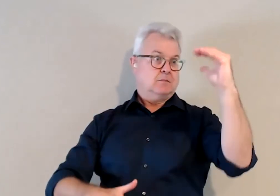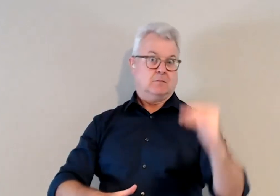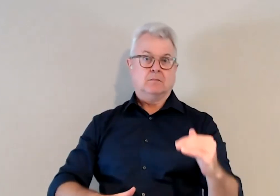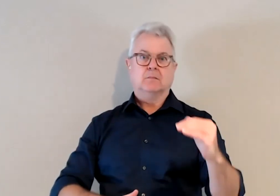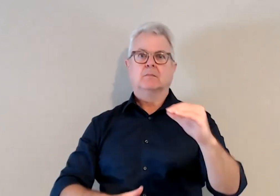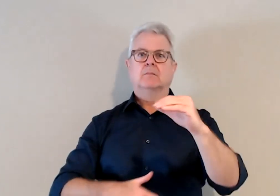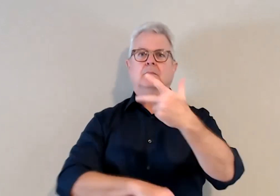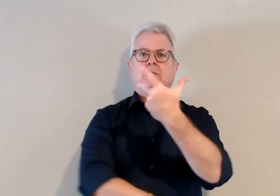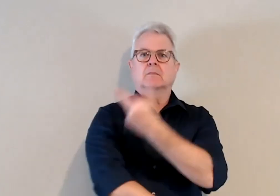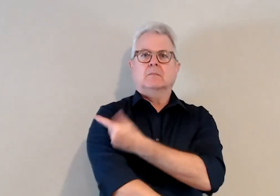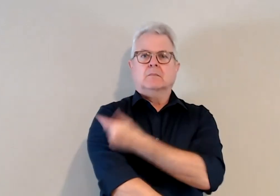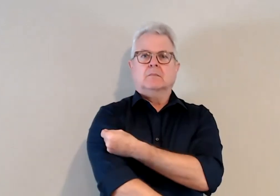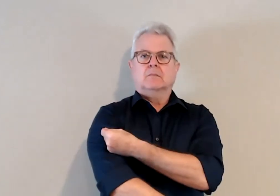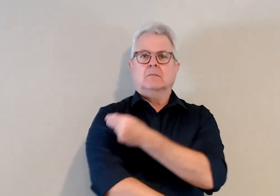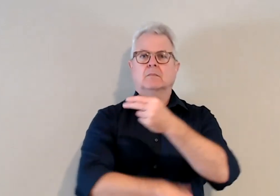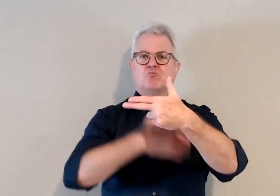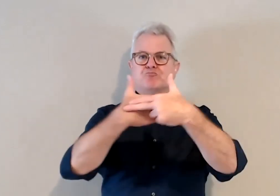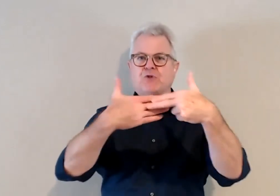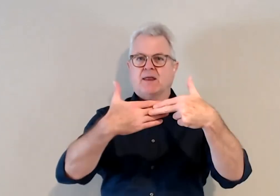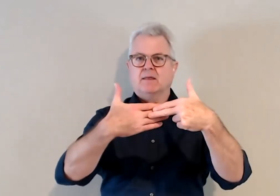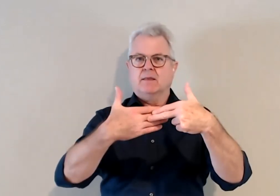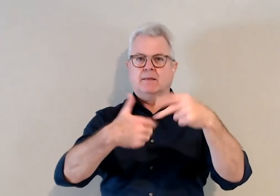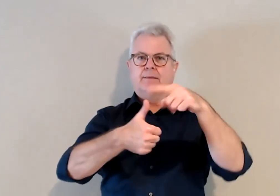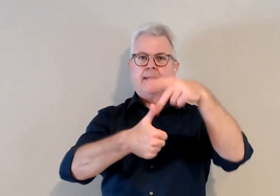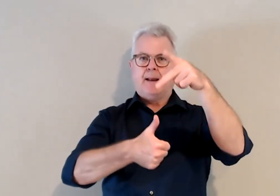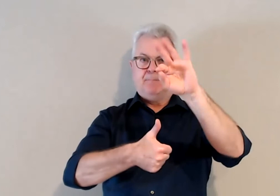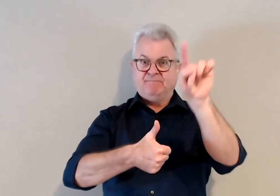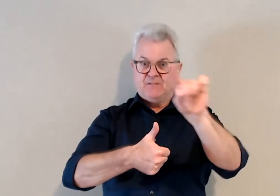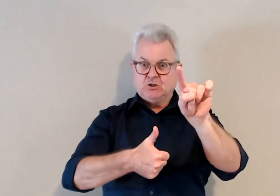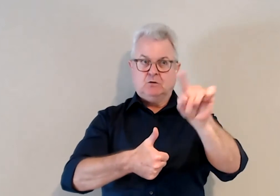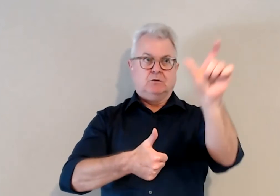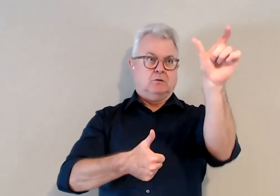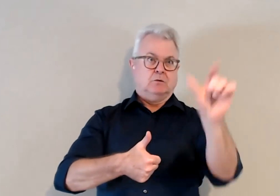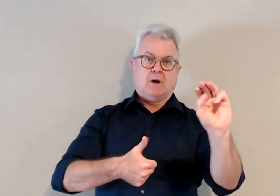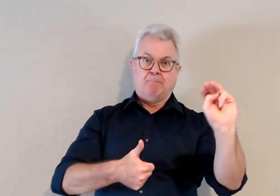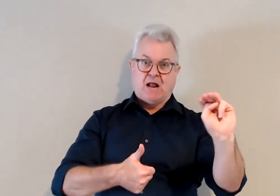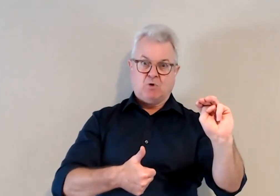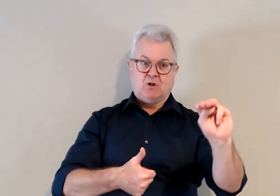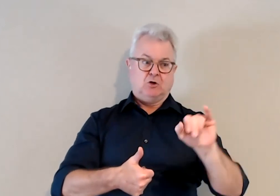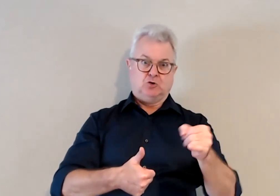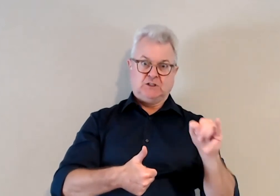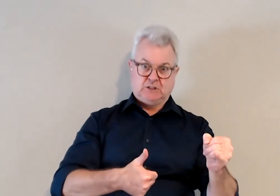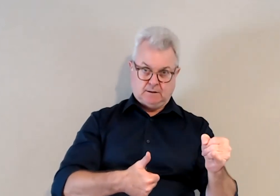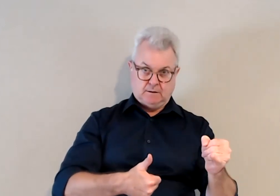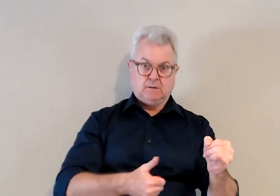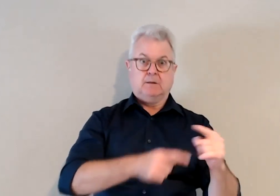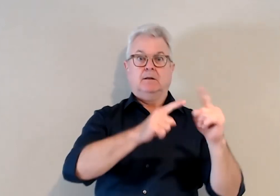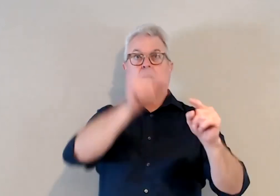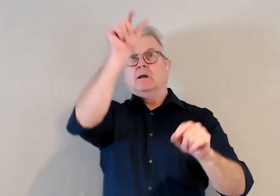self-explanatory, because a picture is worth 1,000 words. So basically, it will speak about the 3 different brands of the Pfizer, the Moderna, and the